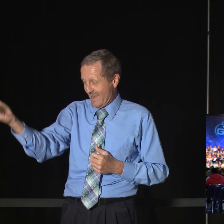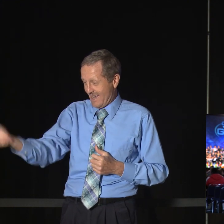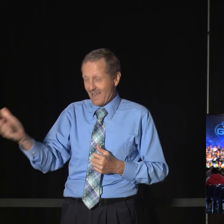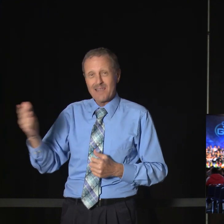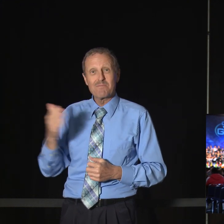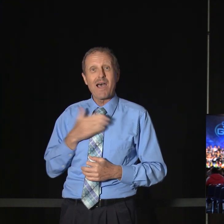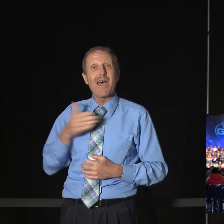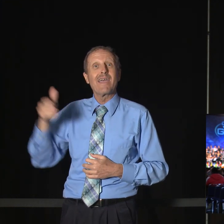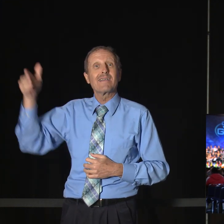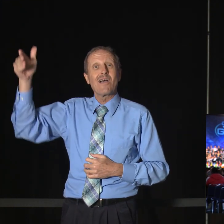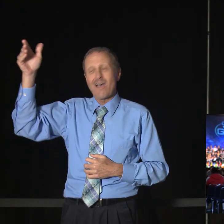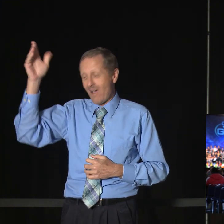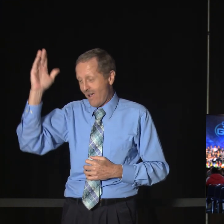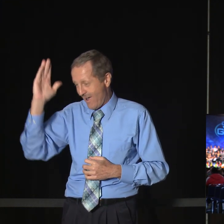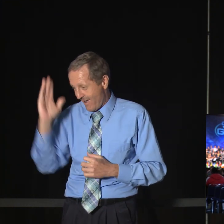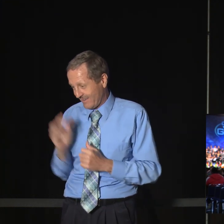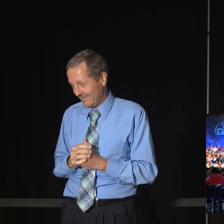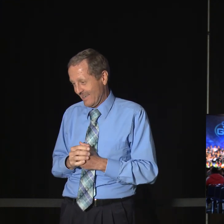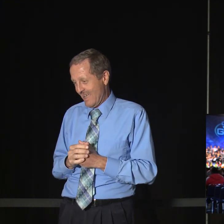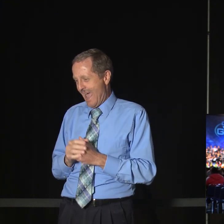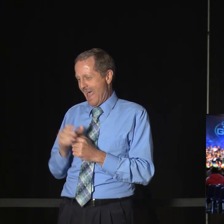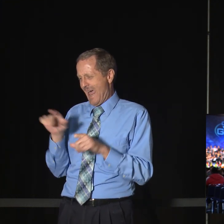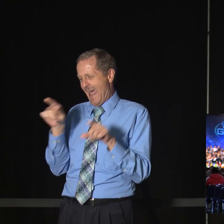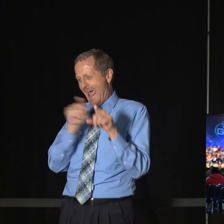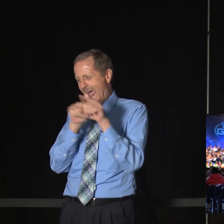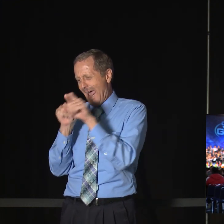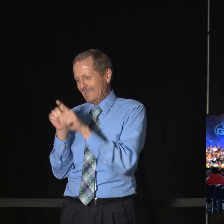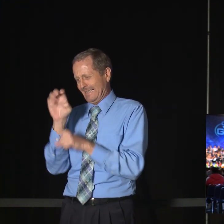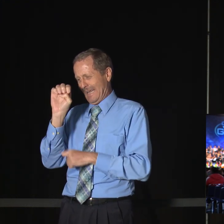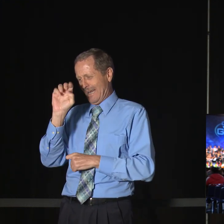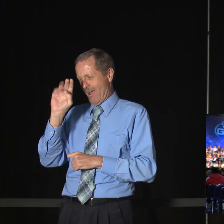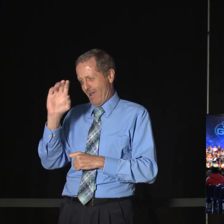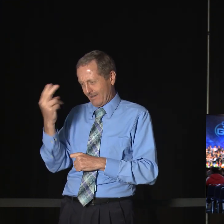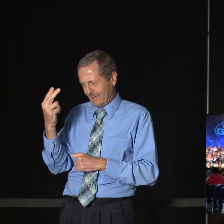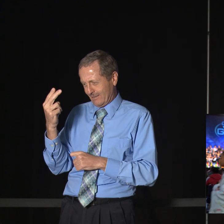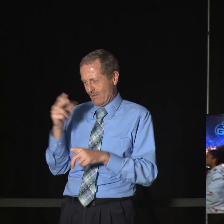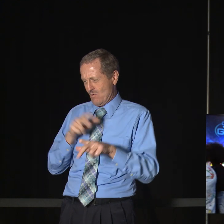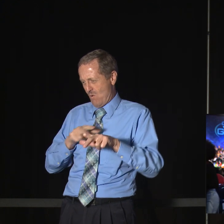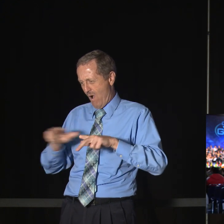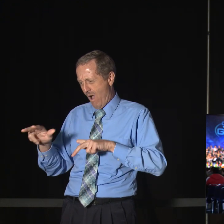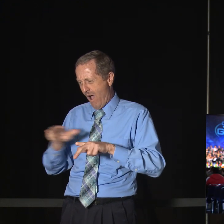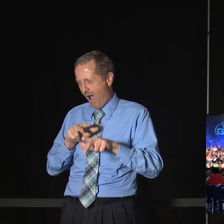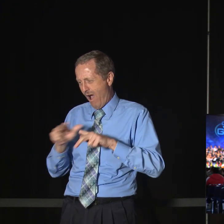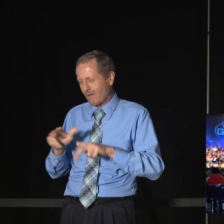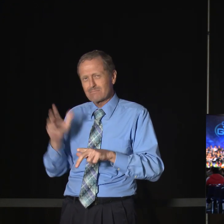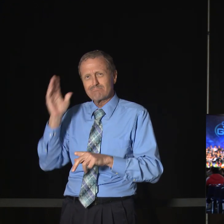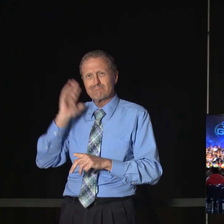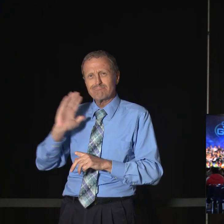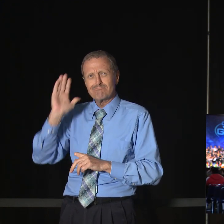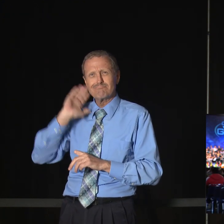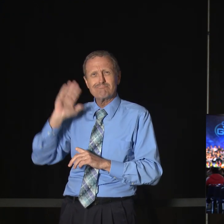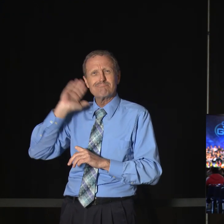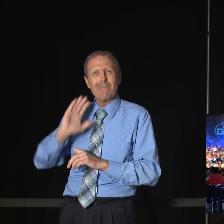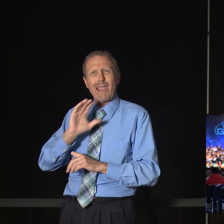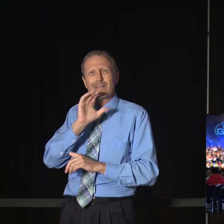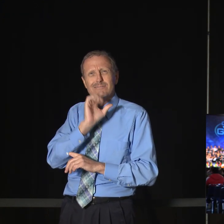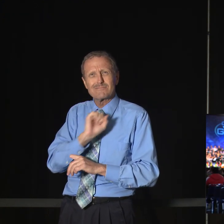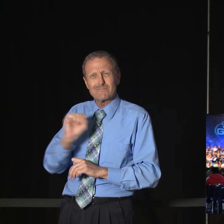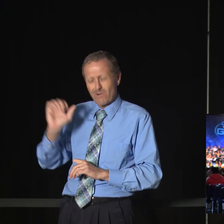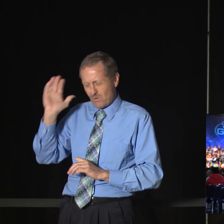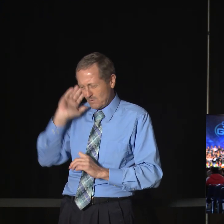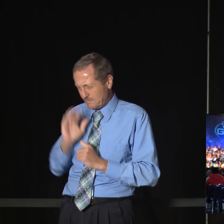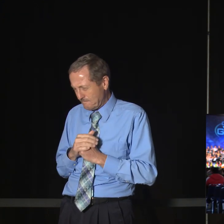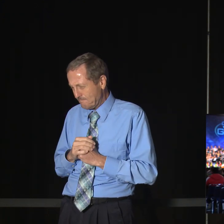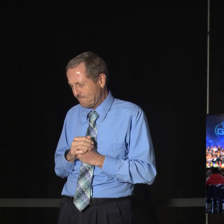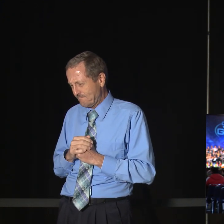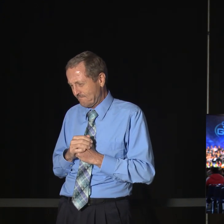to say, for all the years I've been at GYC, it was my first time. This morning at 5:45 in the prayer room, hundreds of young